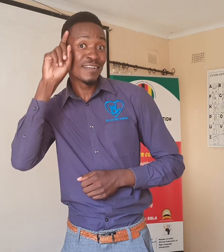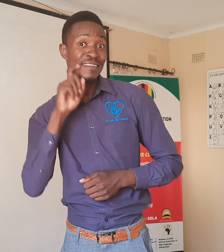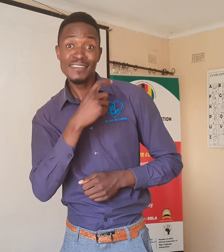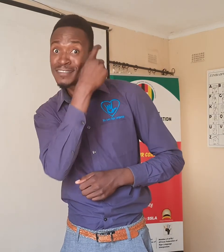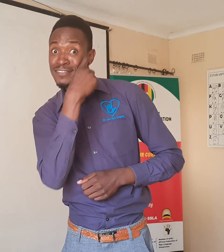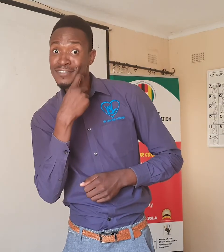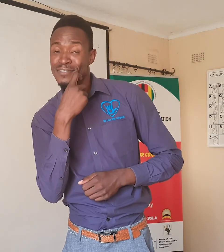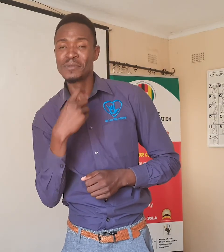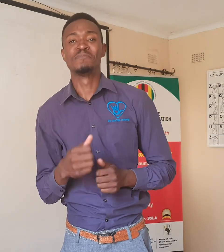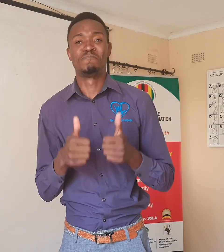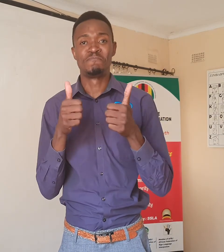August,